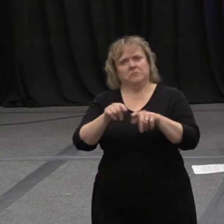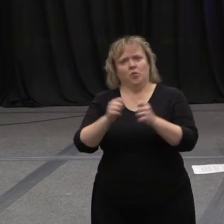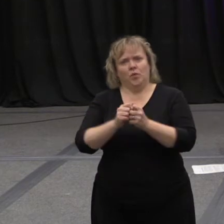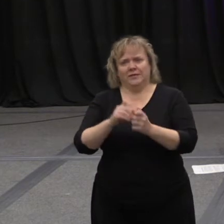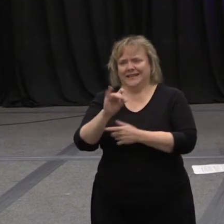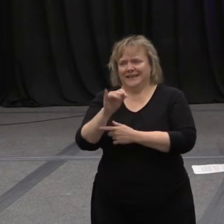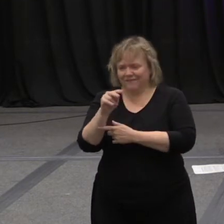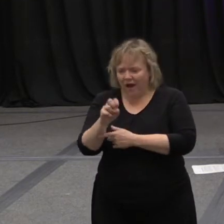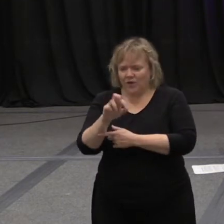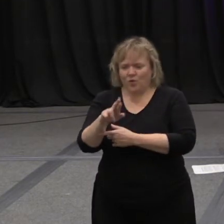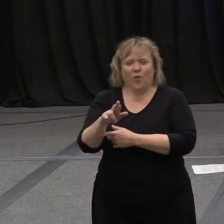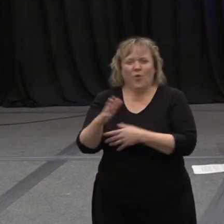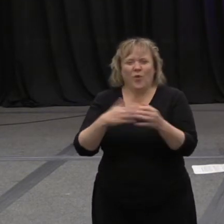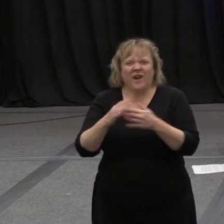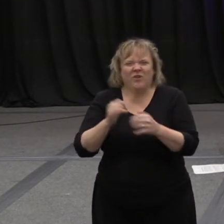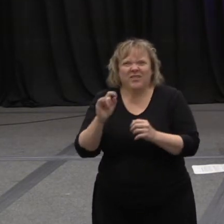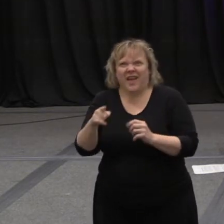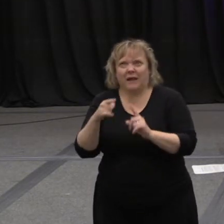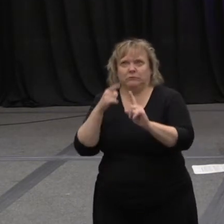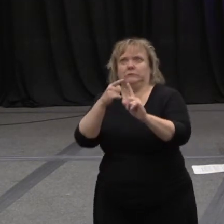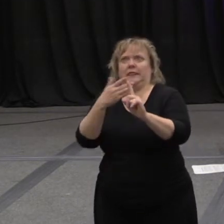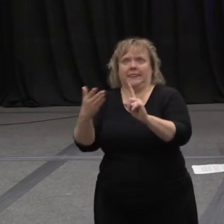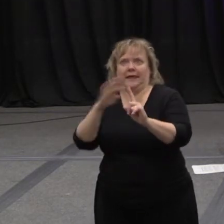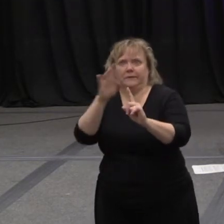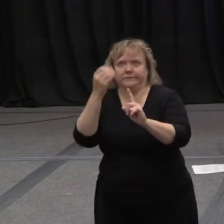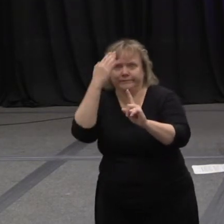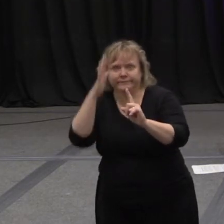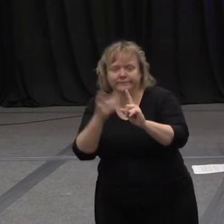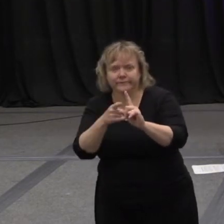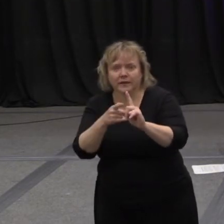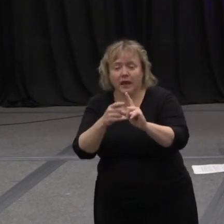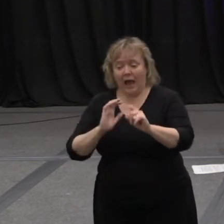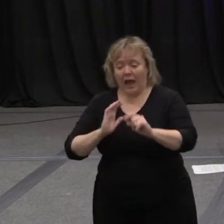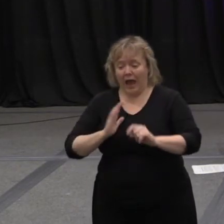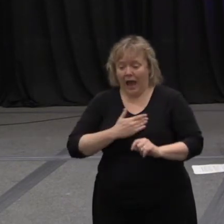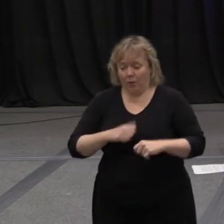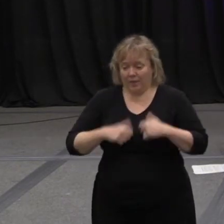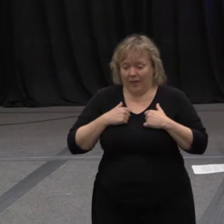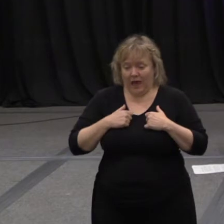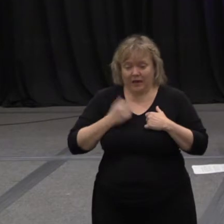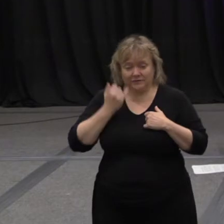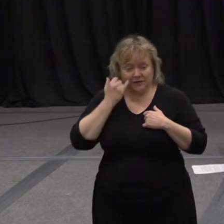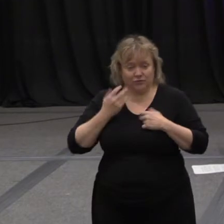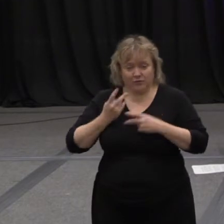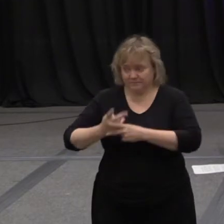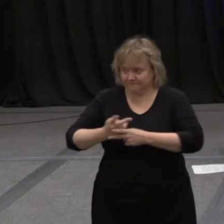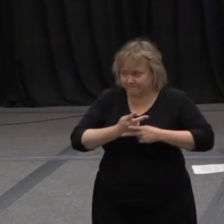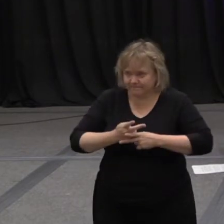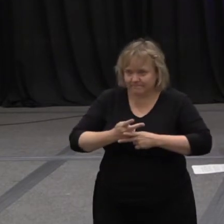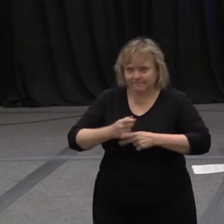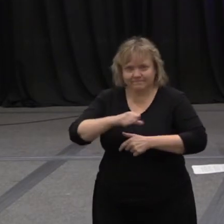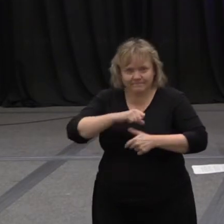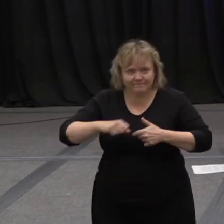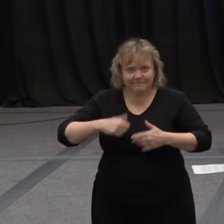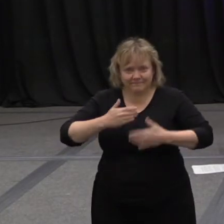universal truth is, and our lives will have been in alignment with that. And so whatever comes after will be eternal bliss.